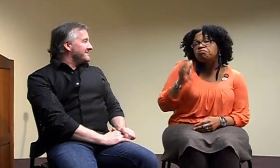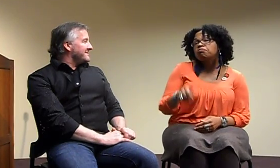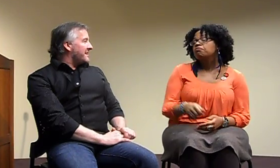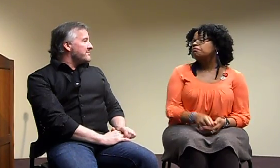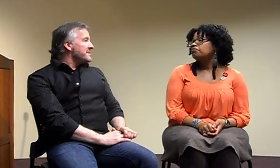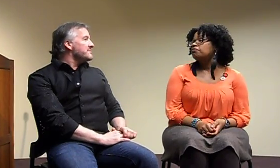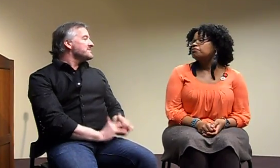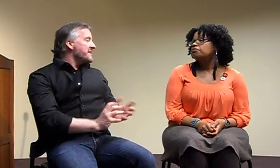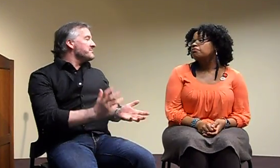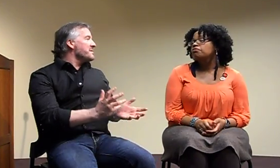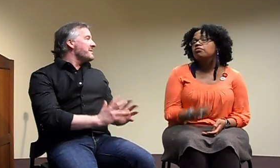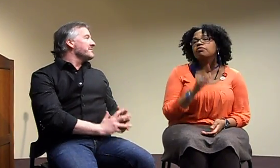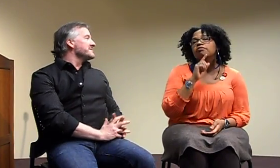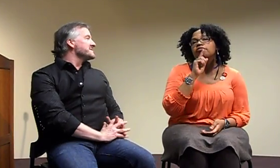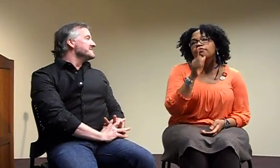I really resent my parents.